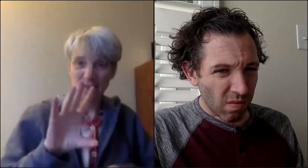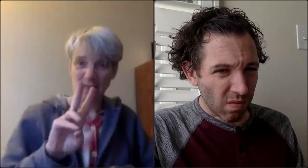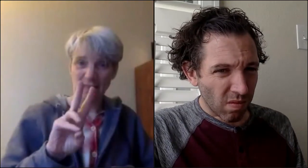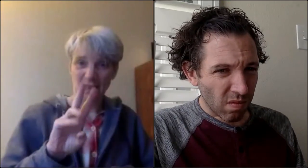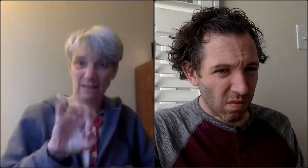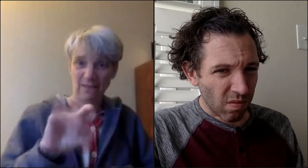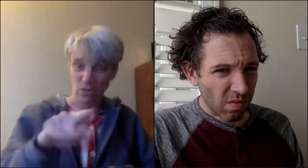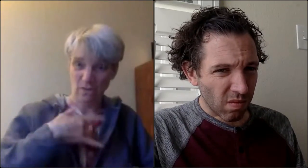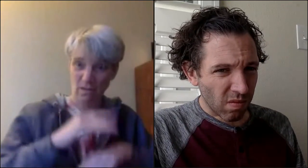Kevin?